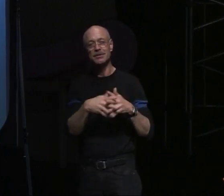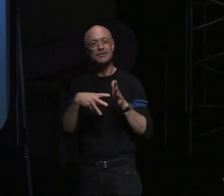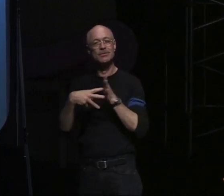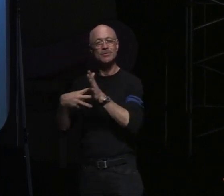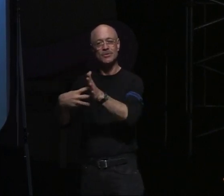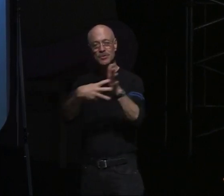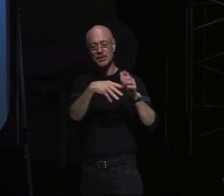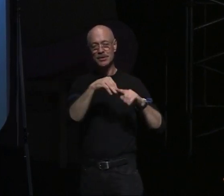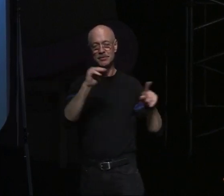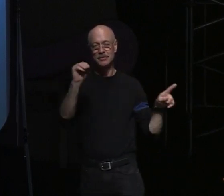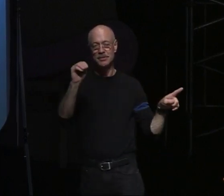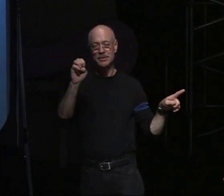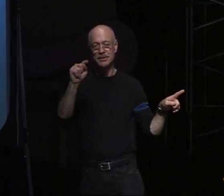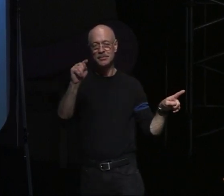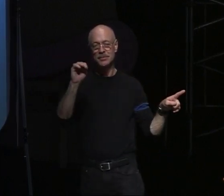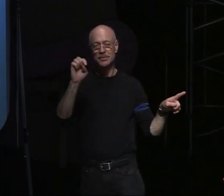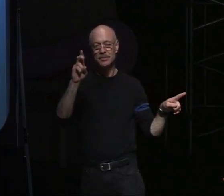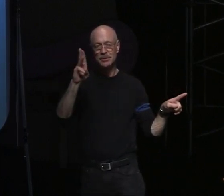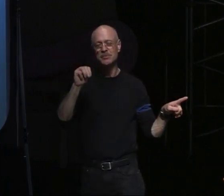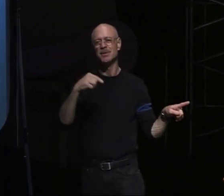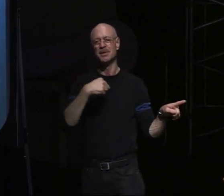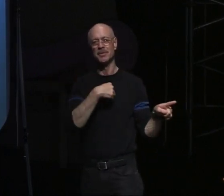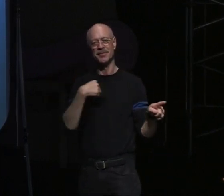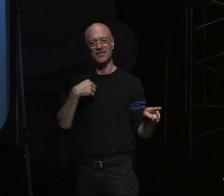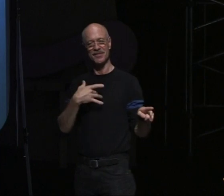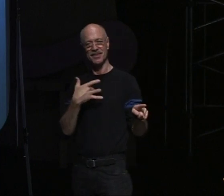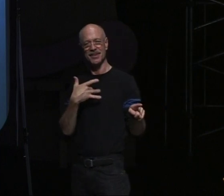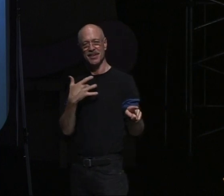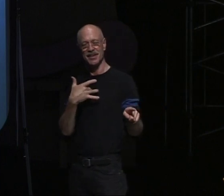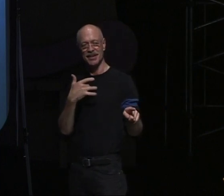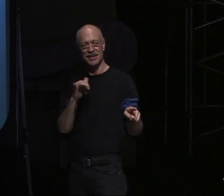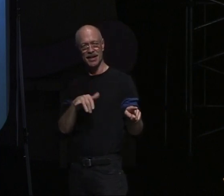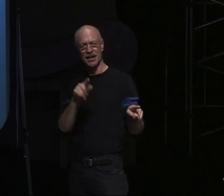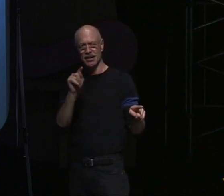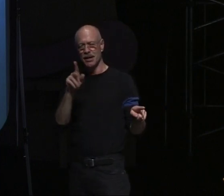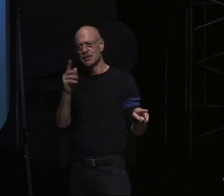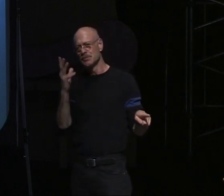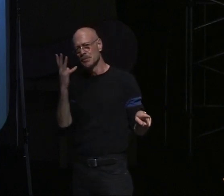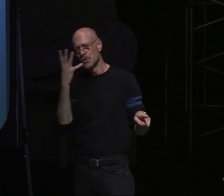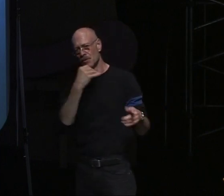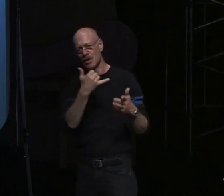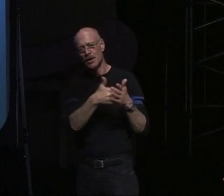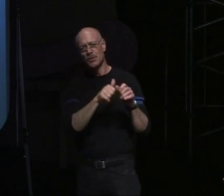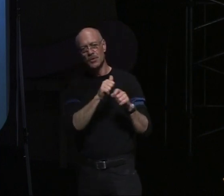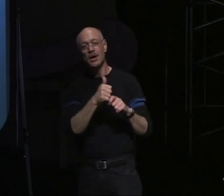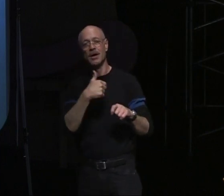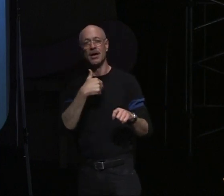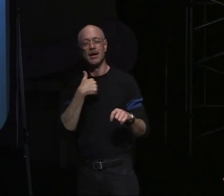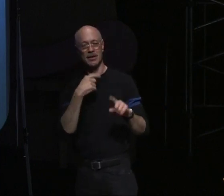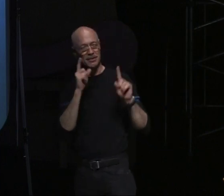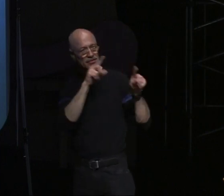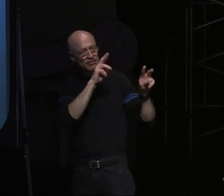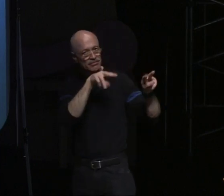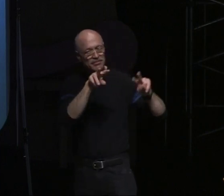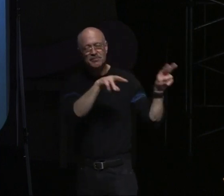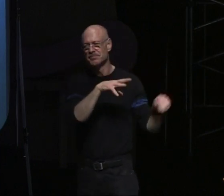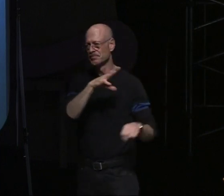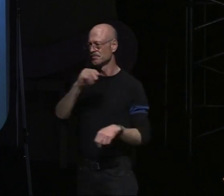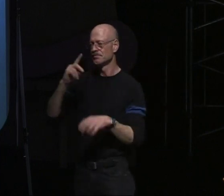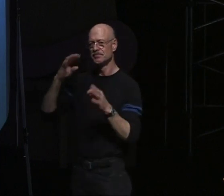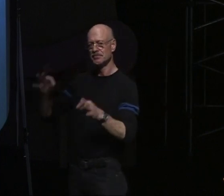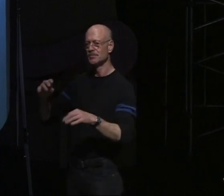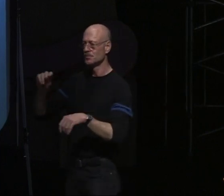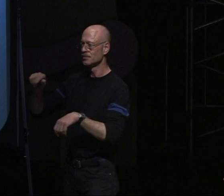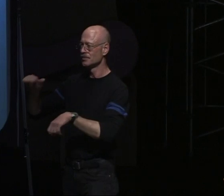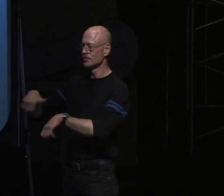exhibit. His exhibit had arrived in America, and it was on exhibit in the museum, and it was just really beautiful artwork.